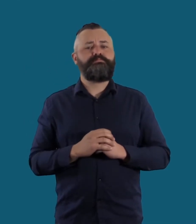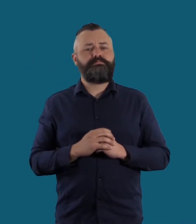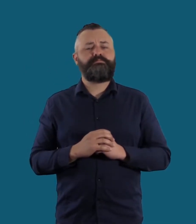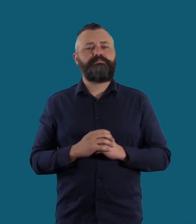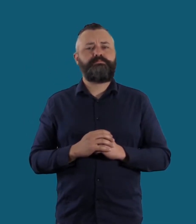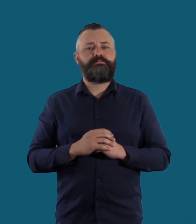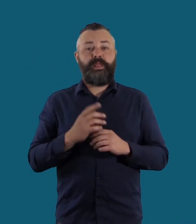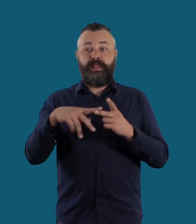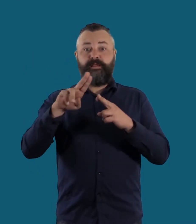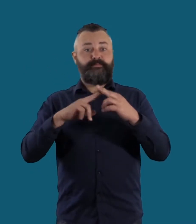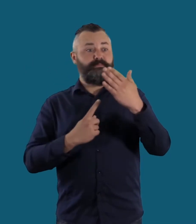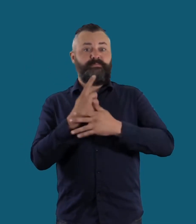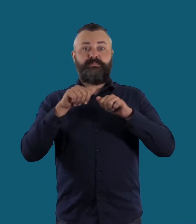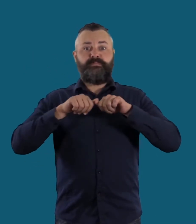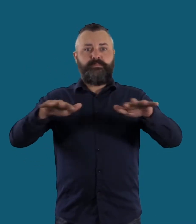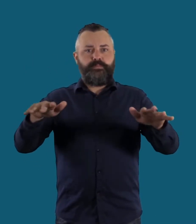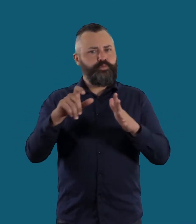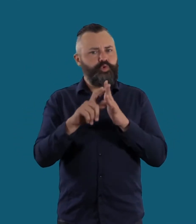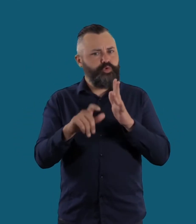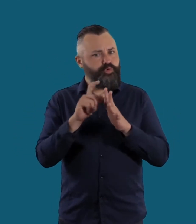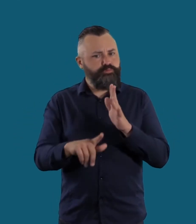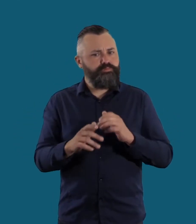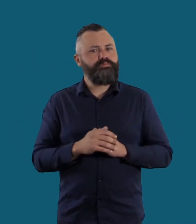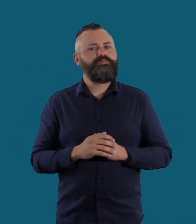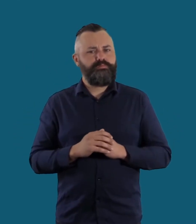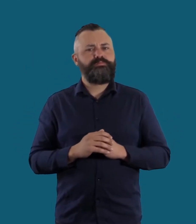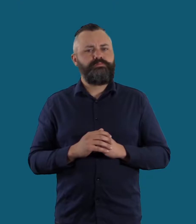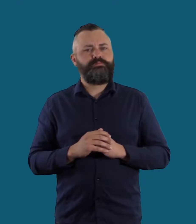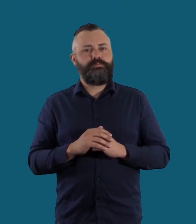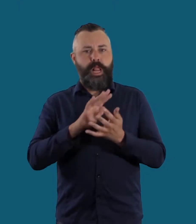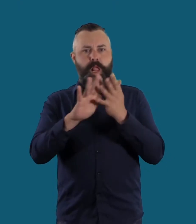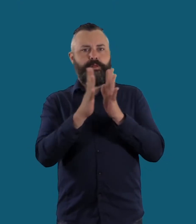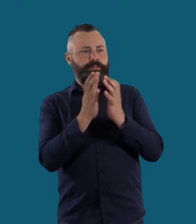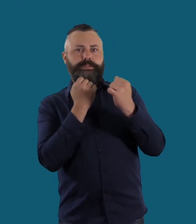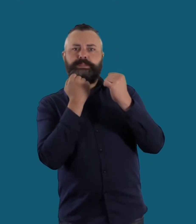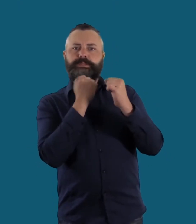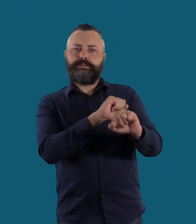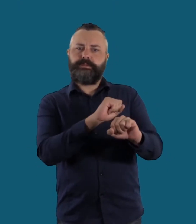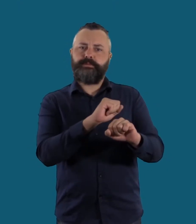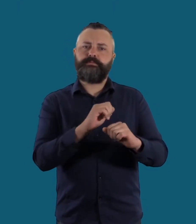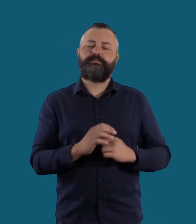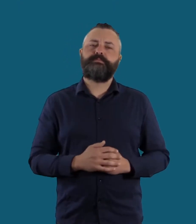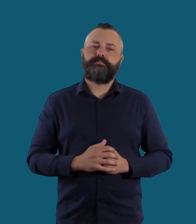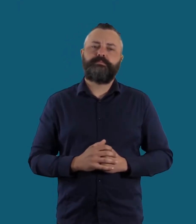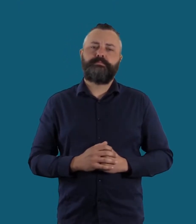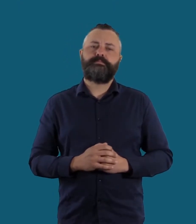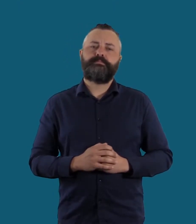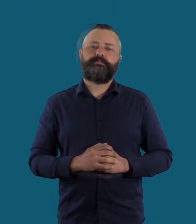these hazards. I'll explain what you can do in the event of an epidemic or pandemic, as well as some tips on how to prevent infection and its